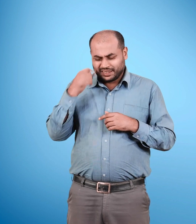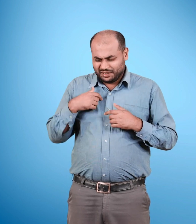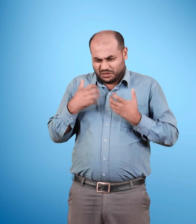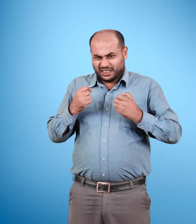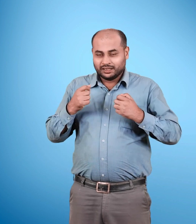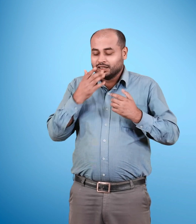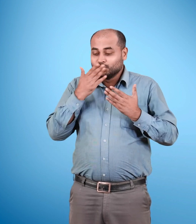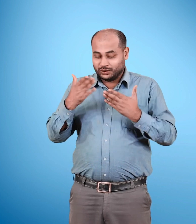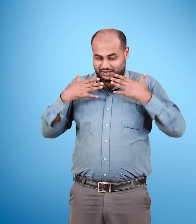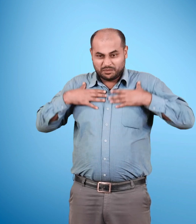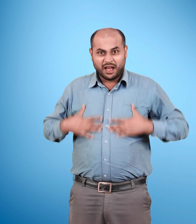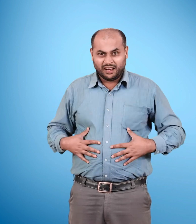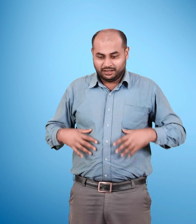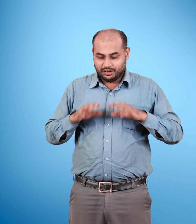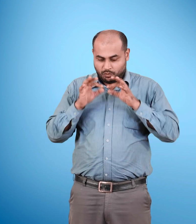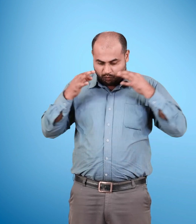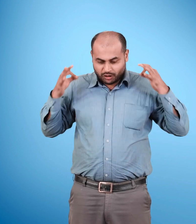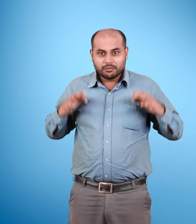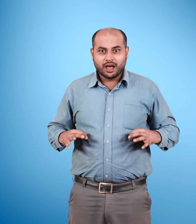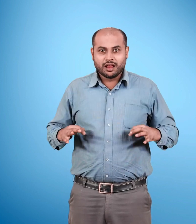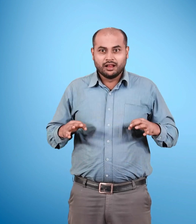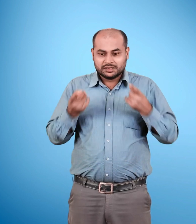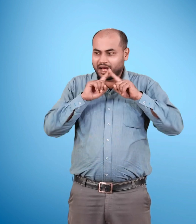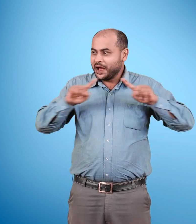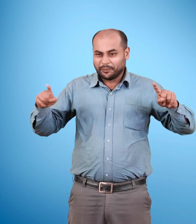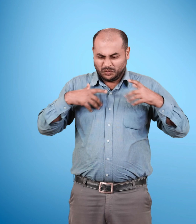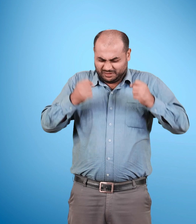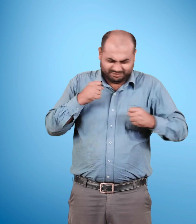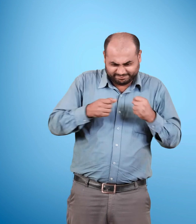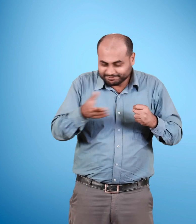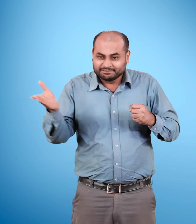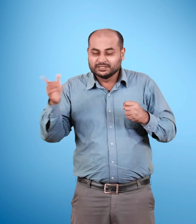Suppose you want to dry your school uniform quickly.